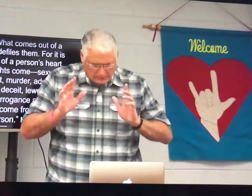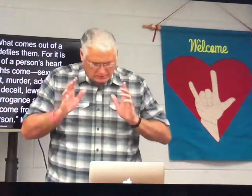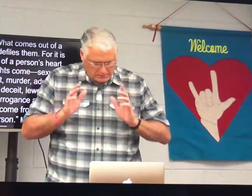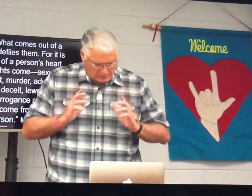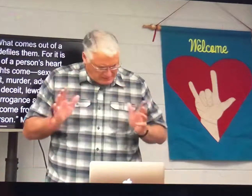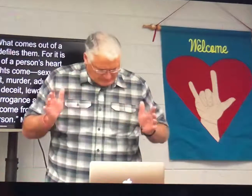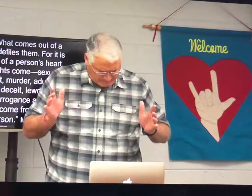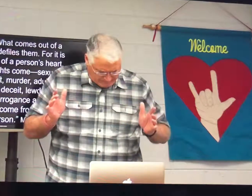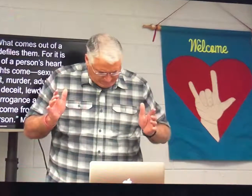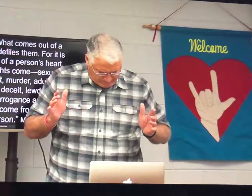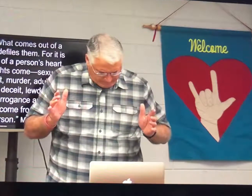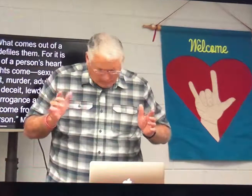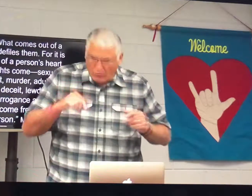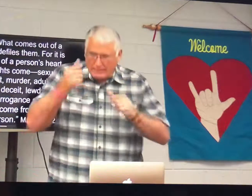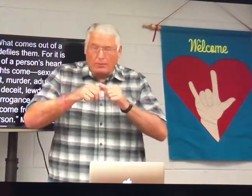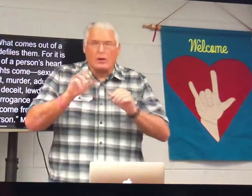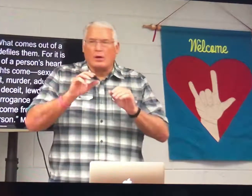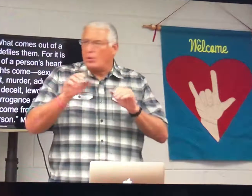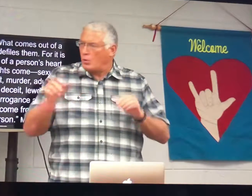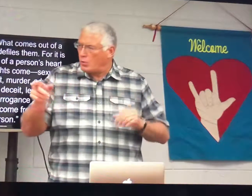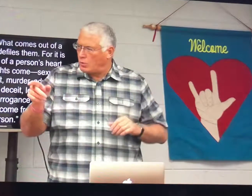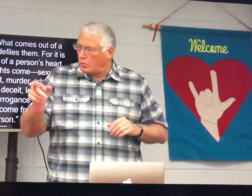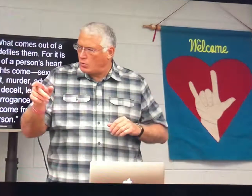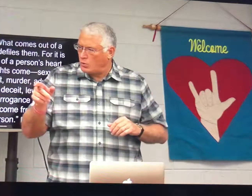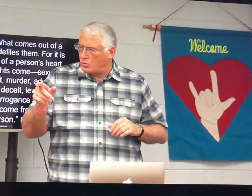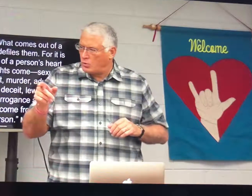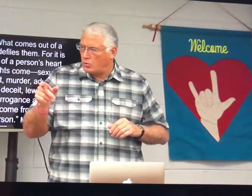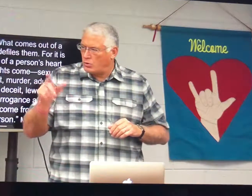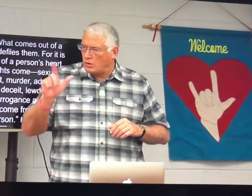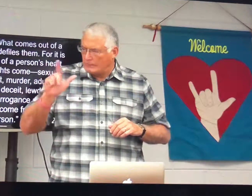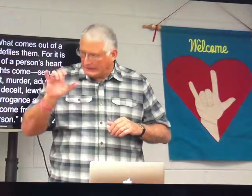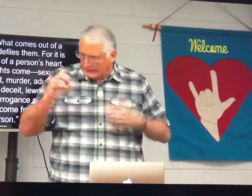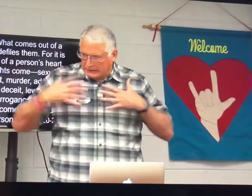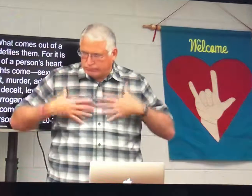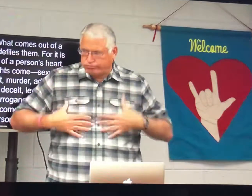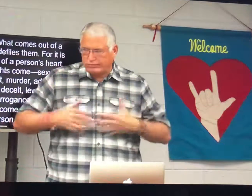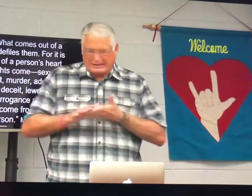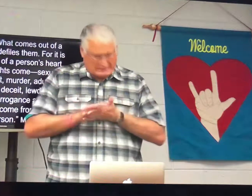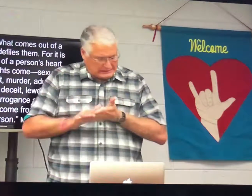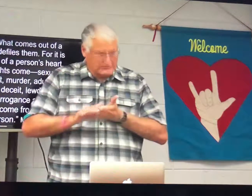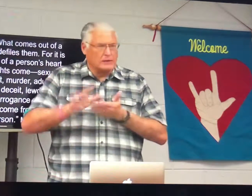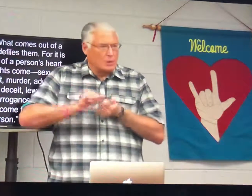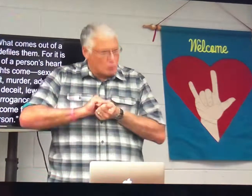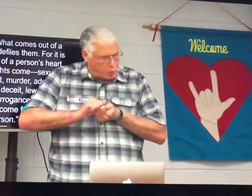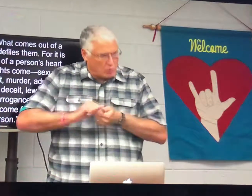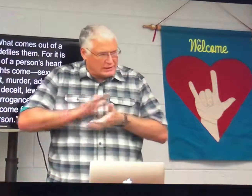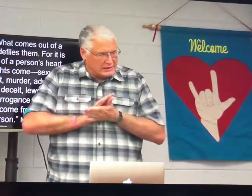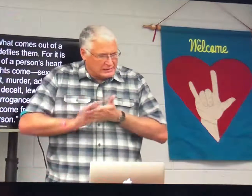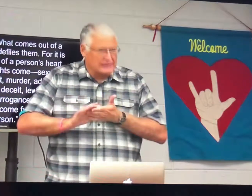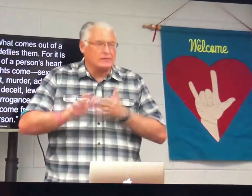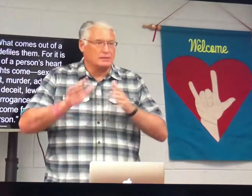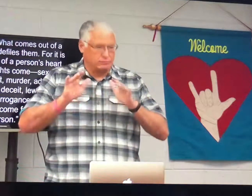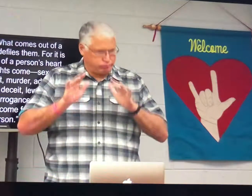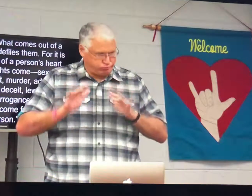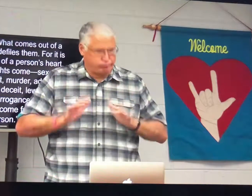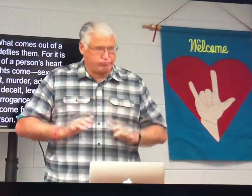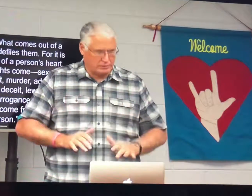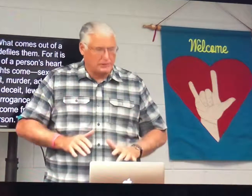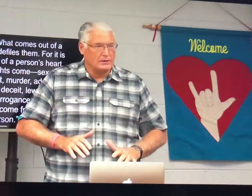Boom. Make summer go right with Ford, America's best-selling brand. And get our best deal of the summer. 0% financing